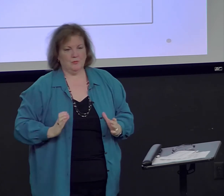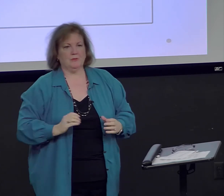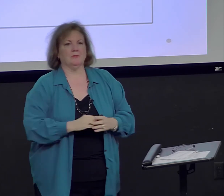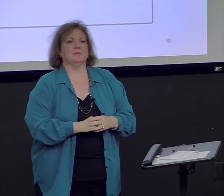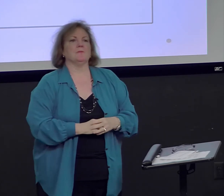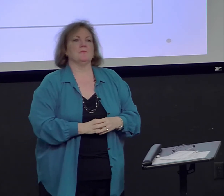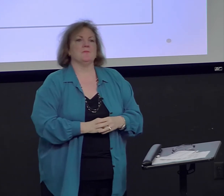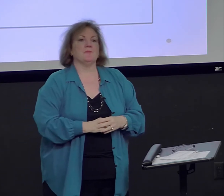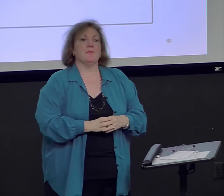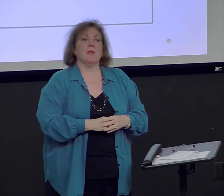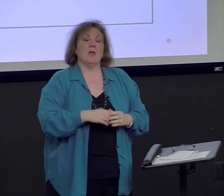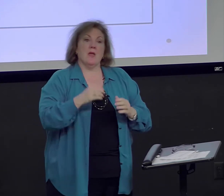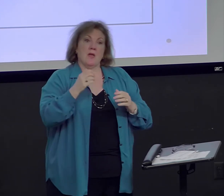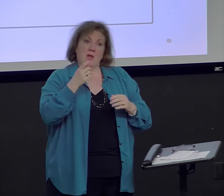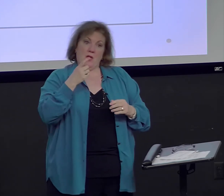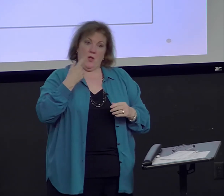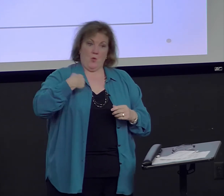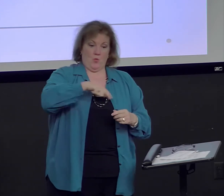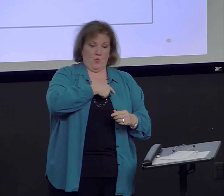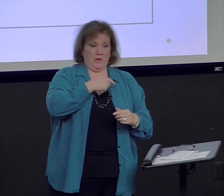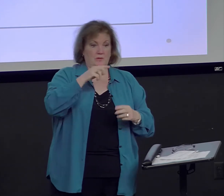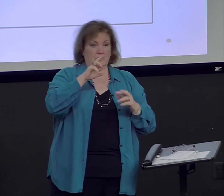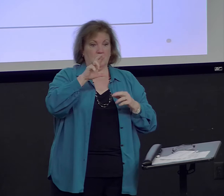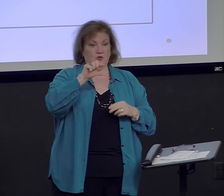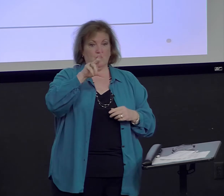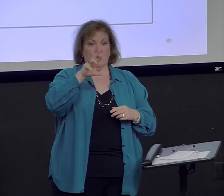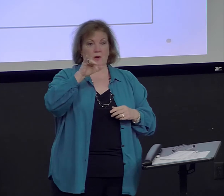to enhance our services to the deaf community.